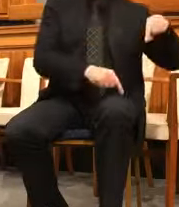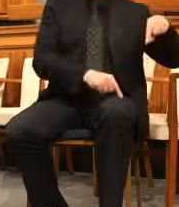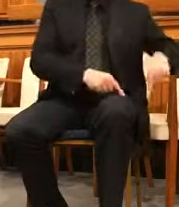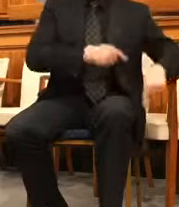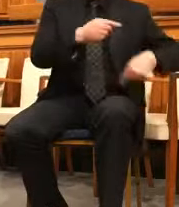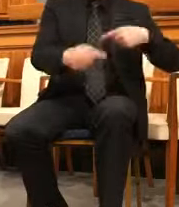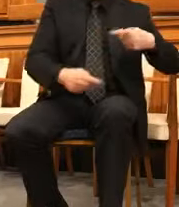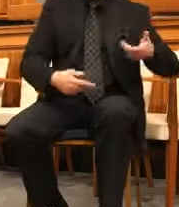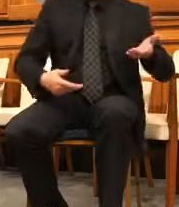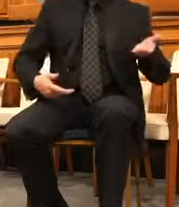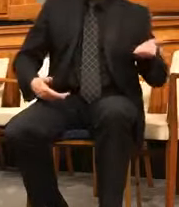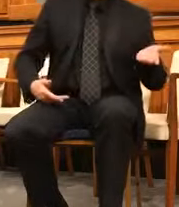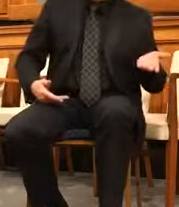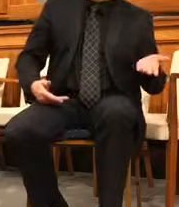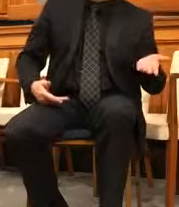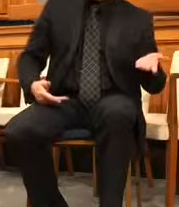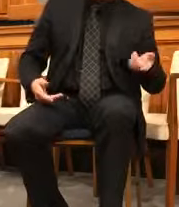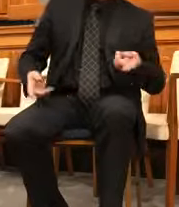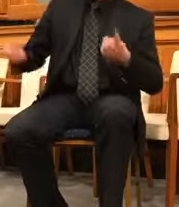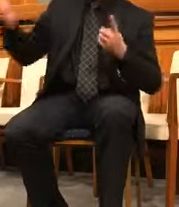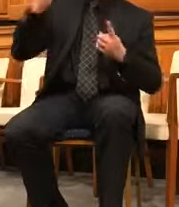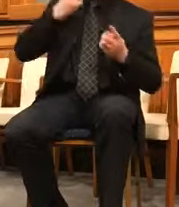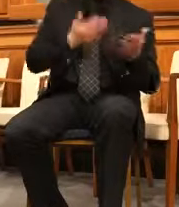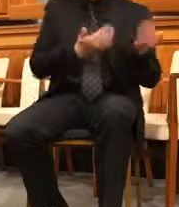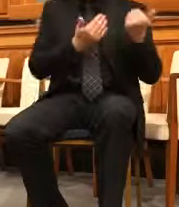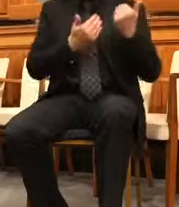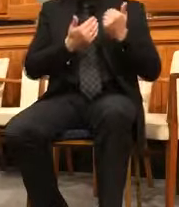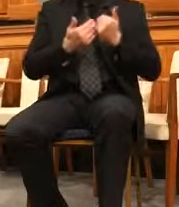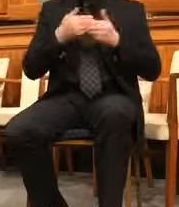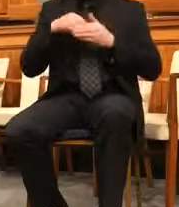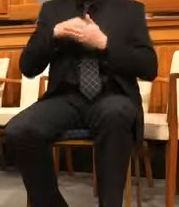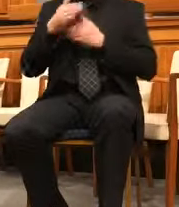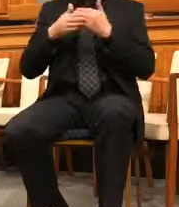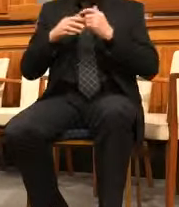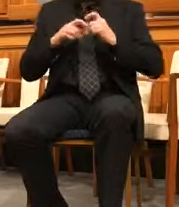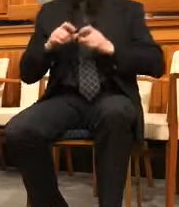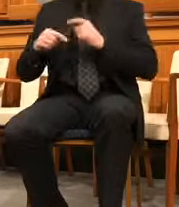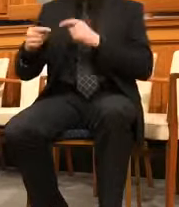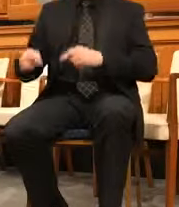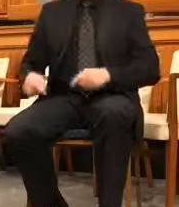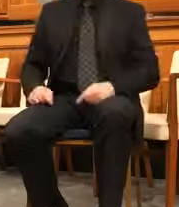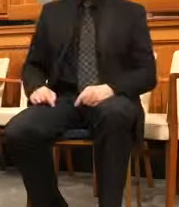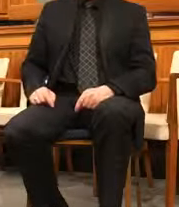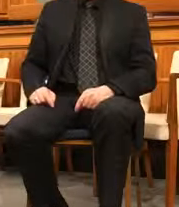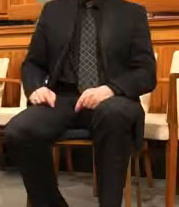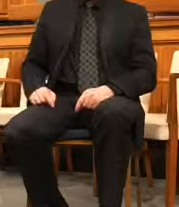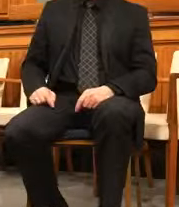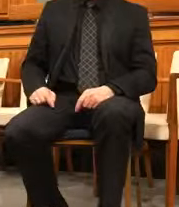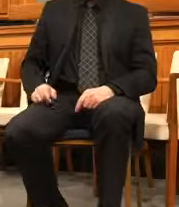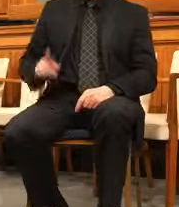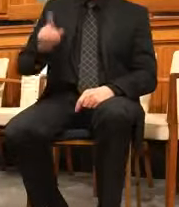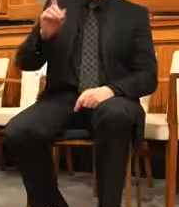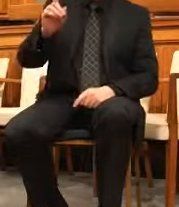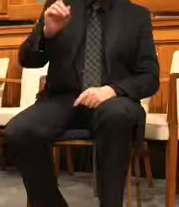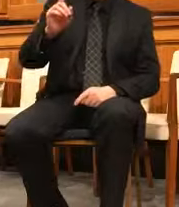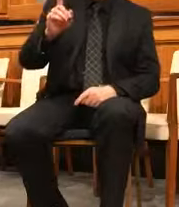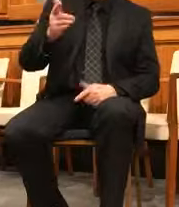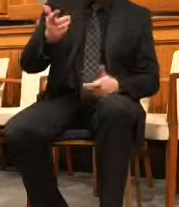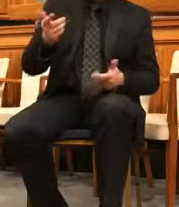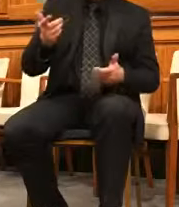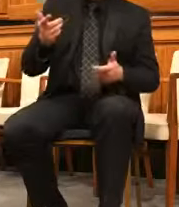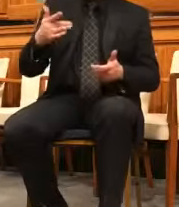him? Eternity is at stake, friends. Eternity is what counts, as well as